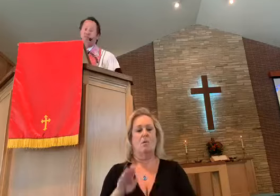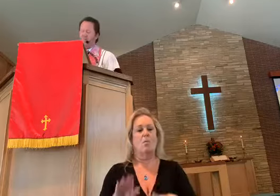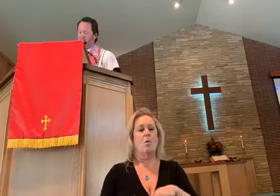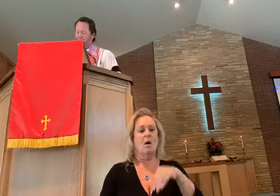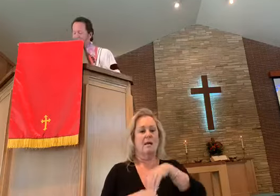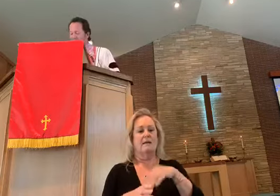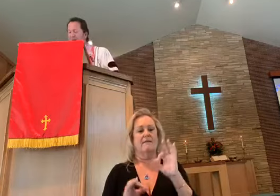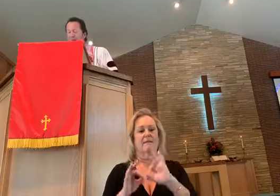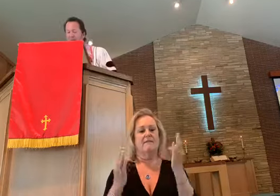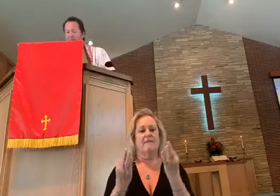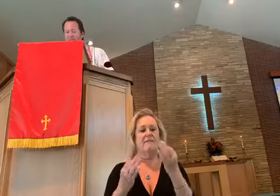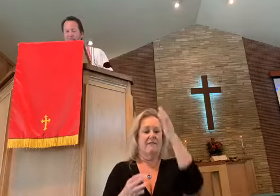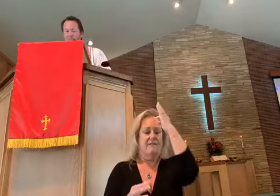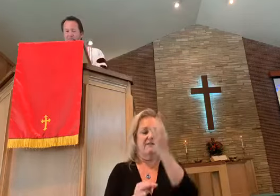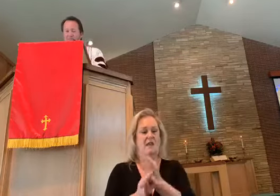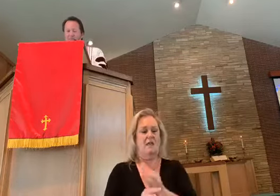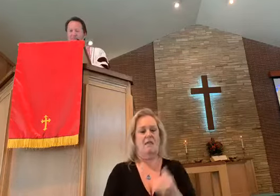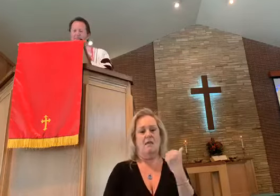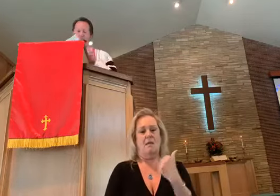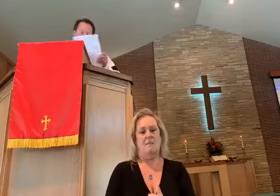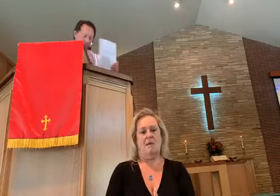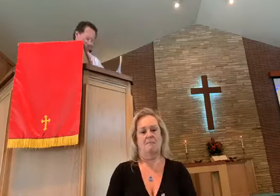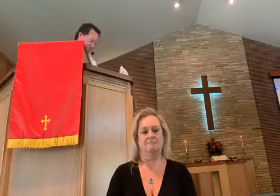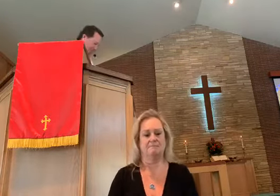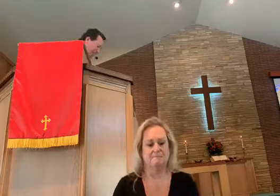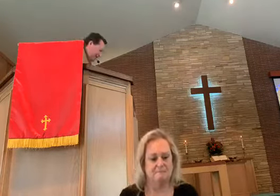faith. Amen.